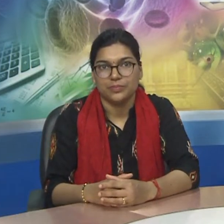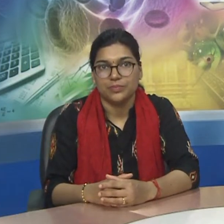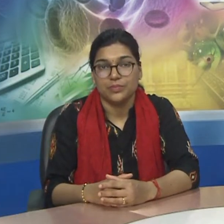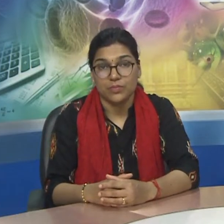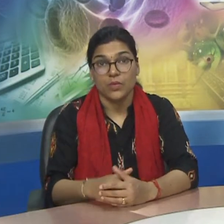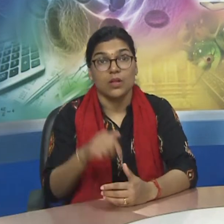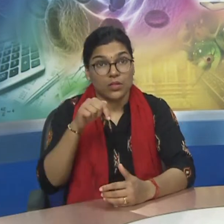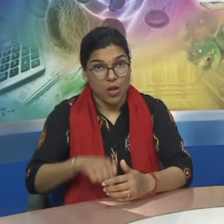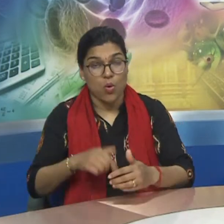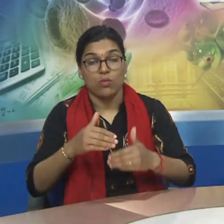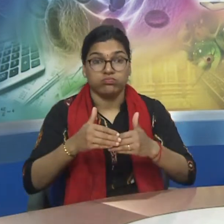commands.